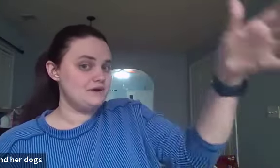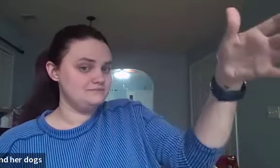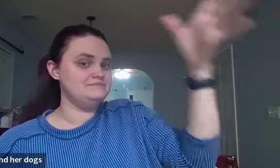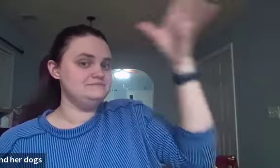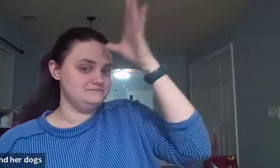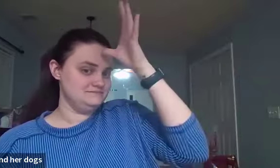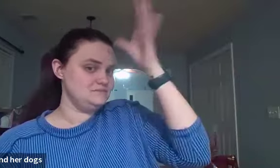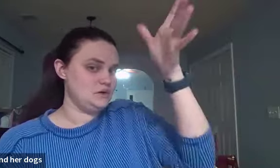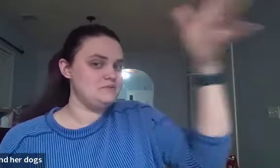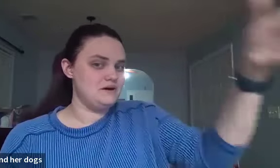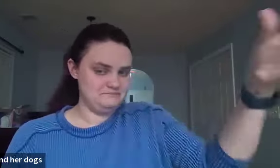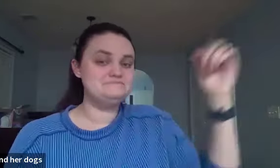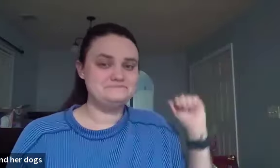grandpa, grandpa.